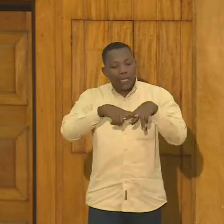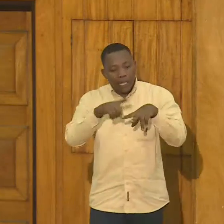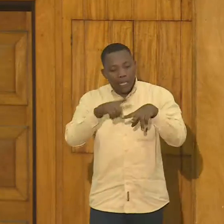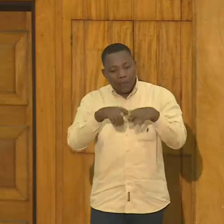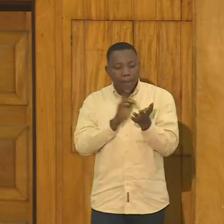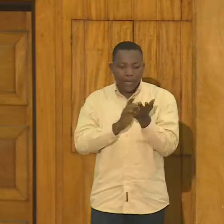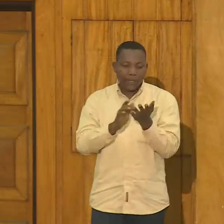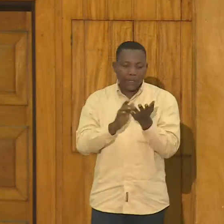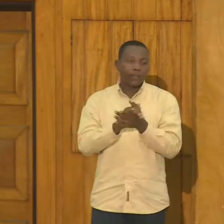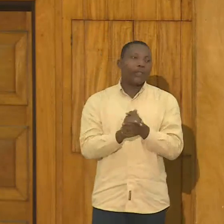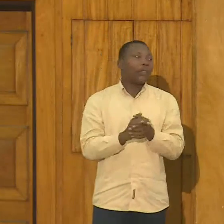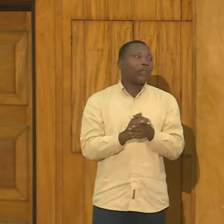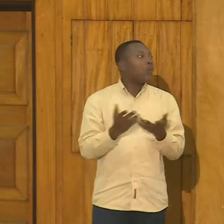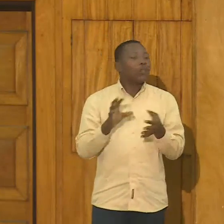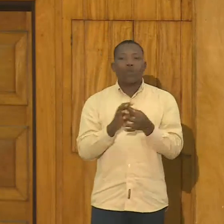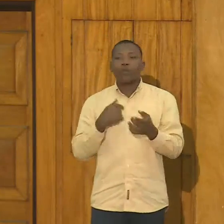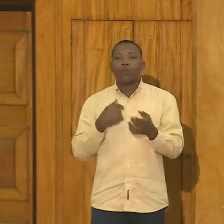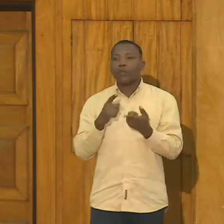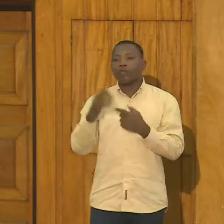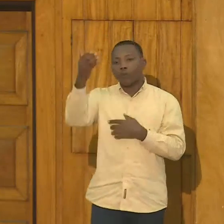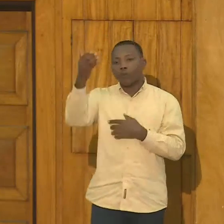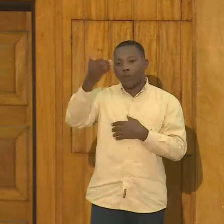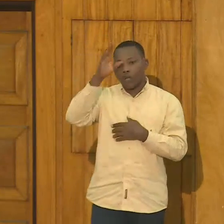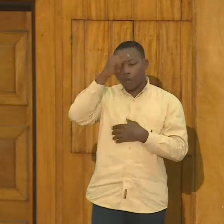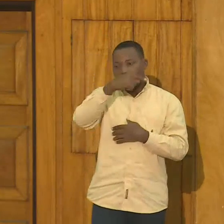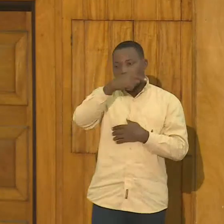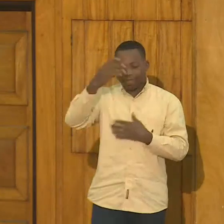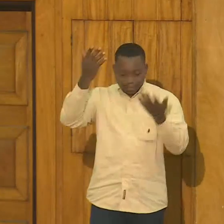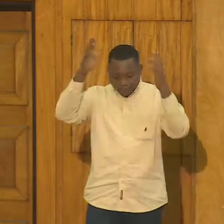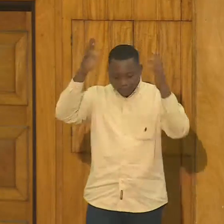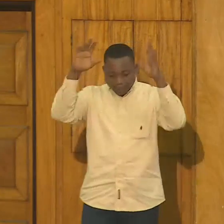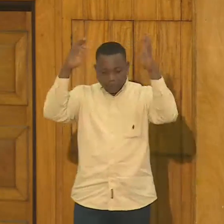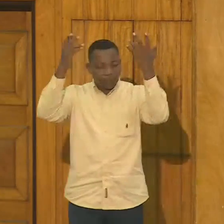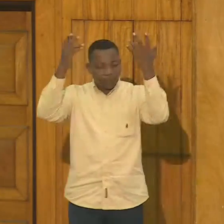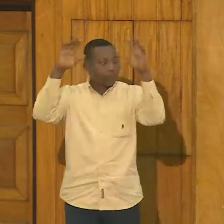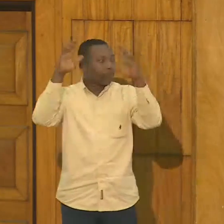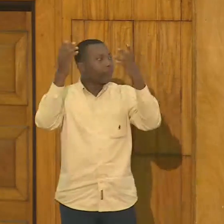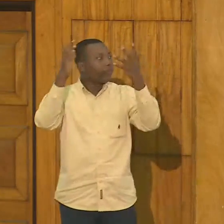of Evidence." Please join me in welcoming Mr. Uzochukwu Chima.